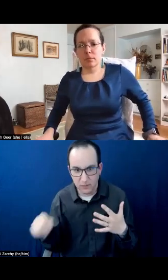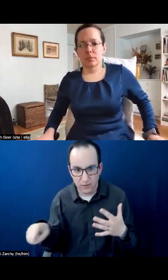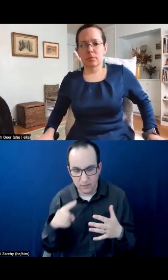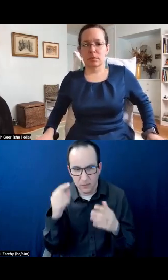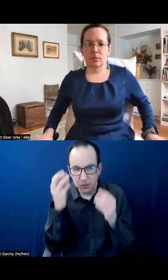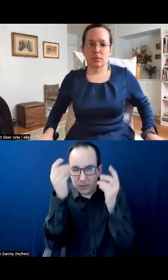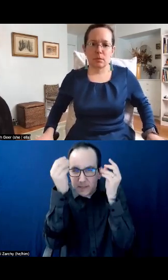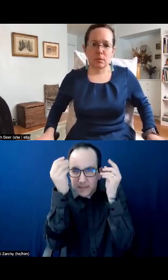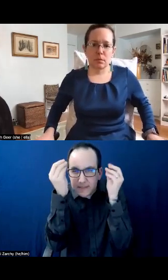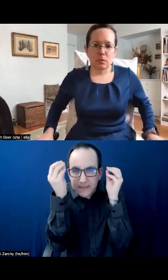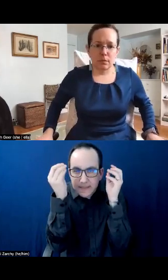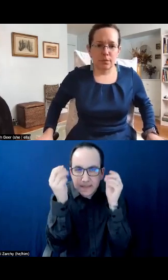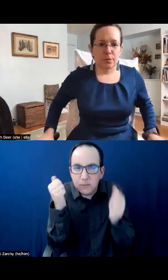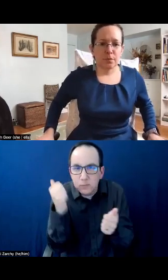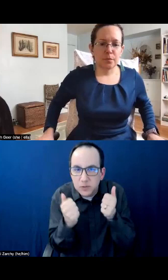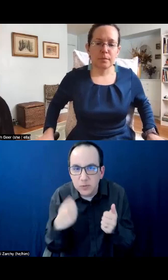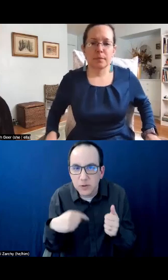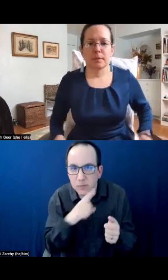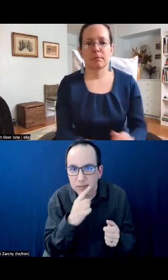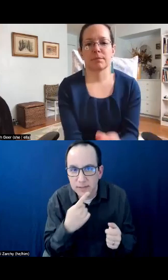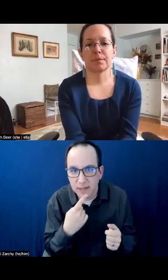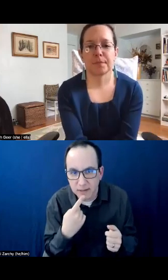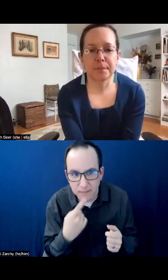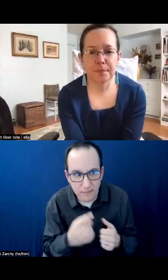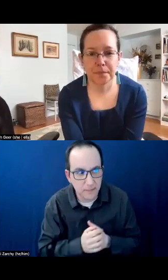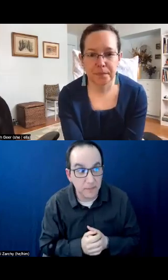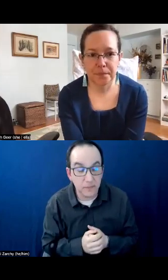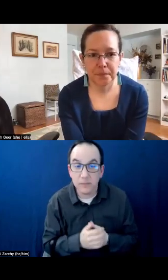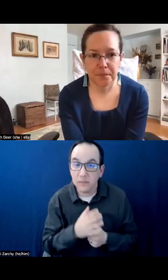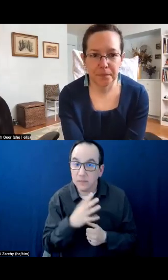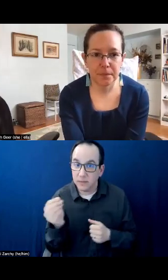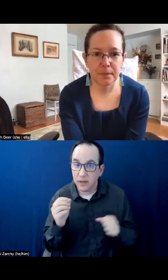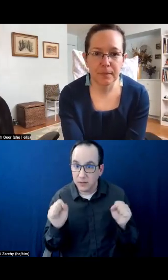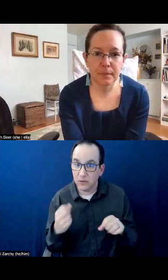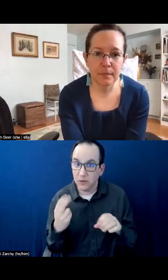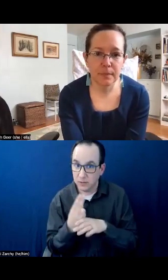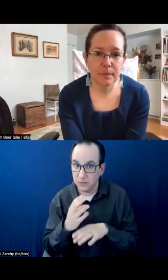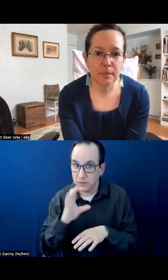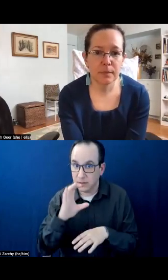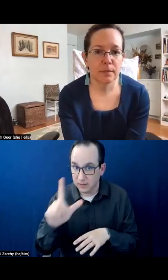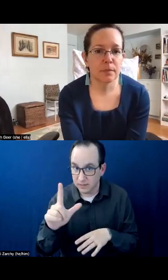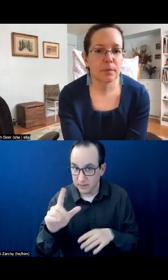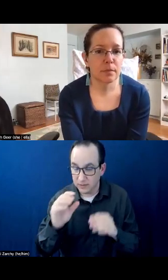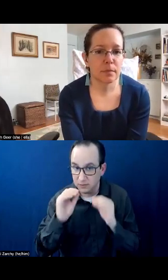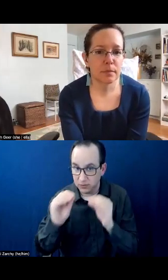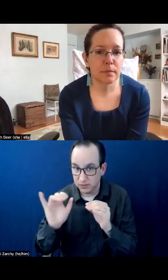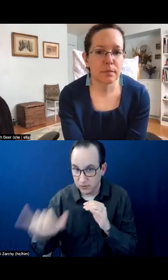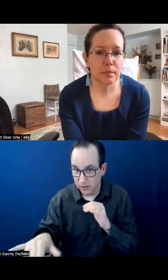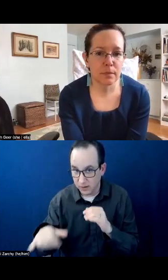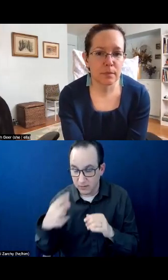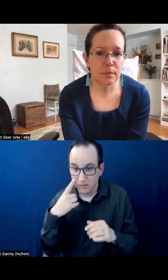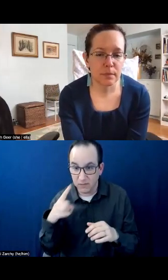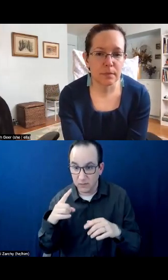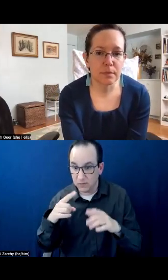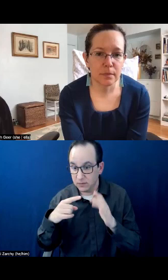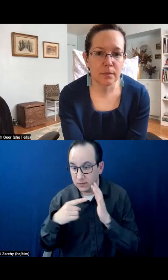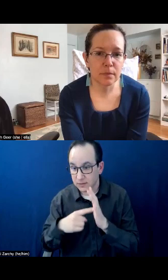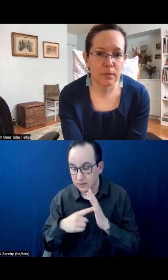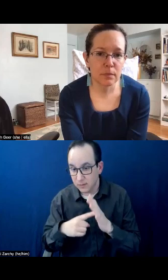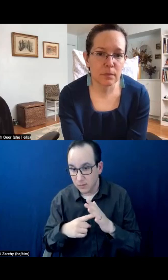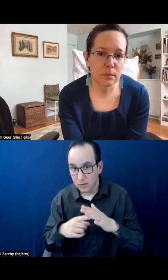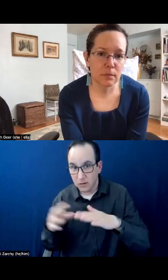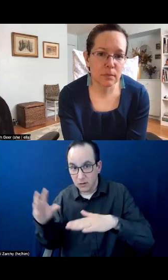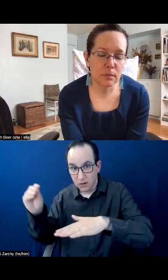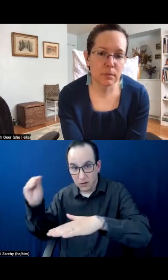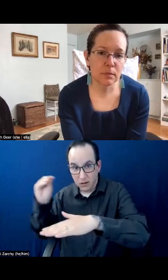multiple options. So the students actually have to think about what you said. And you could use classifiers